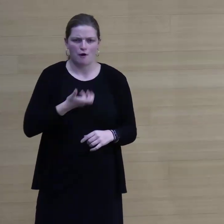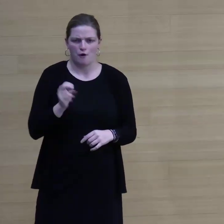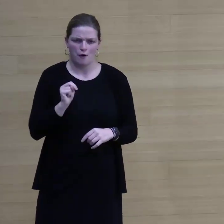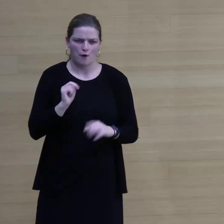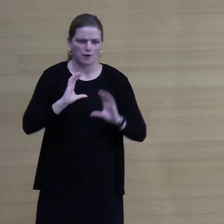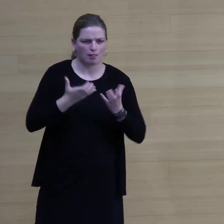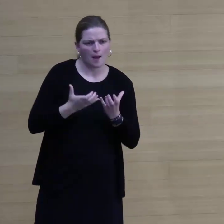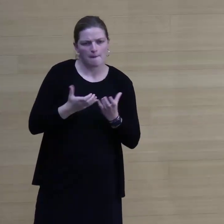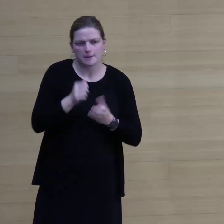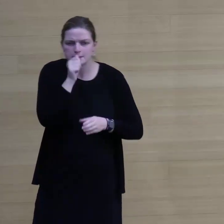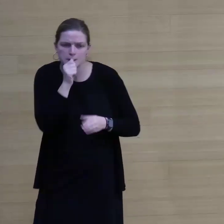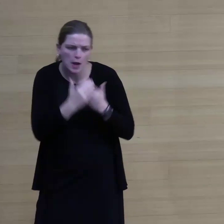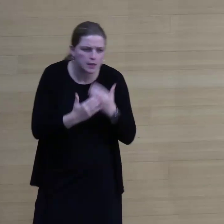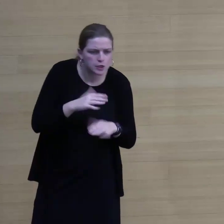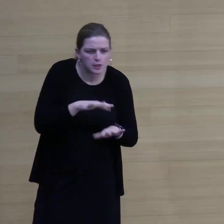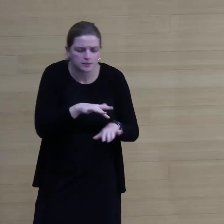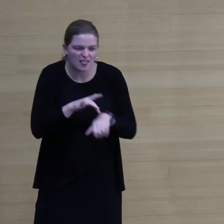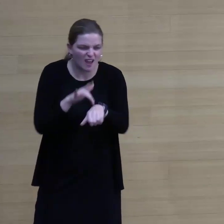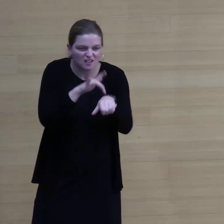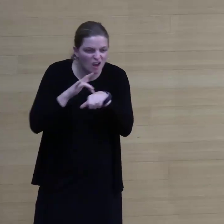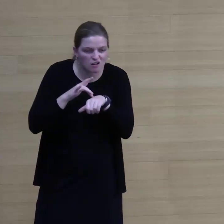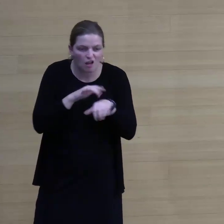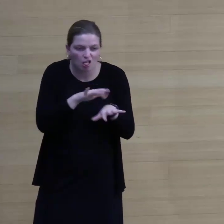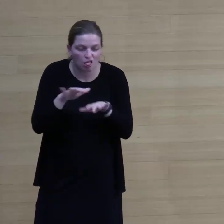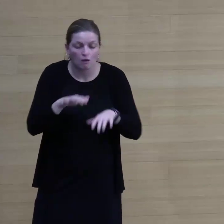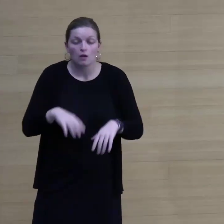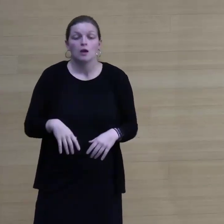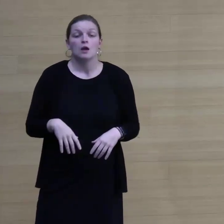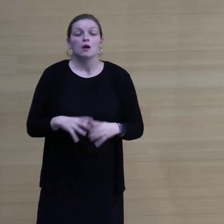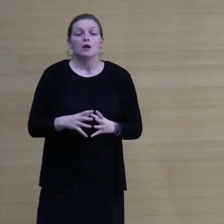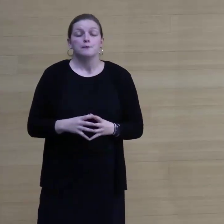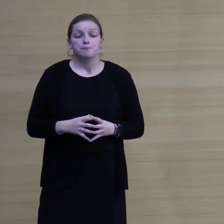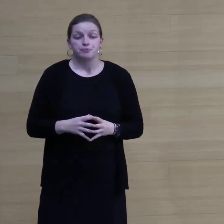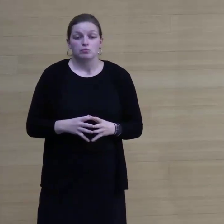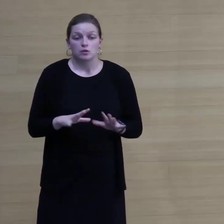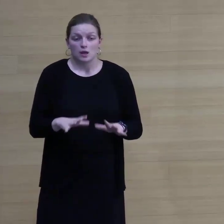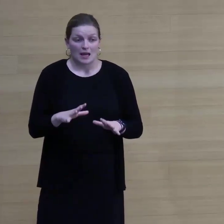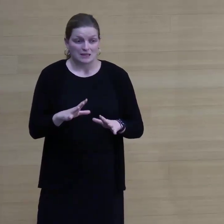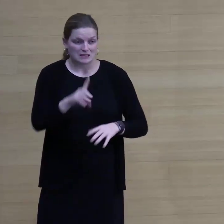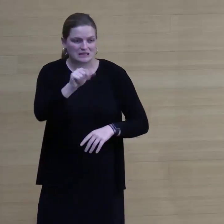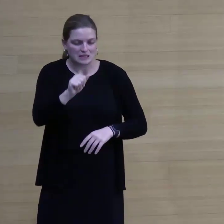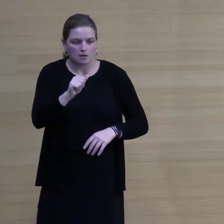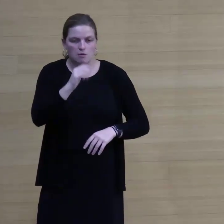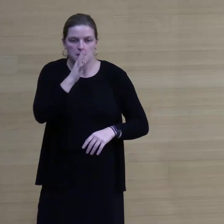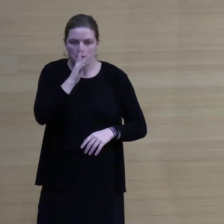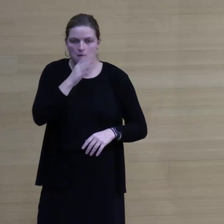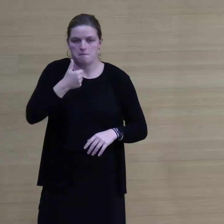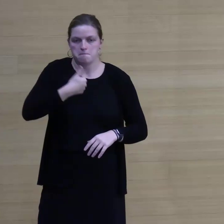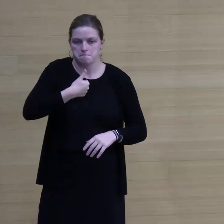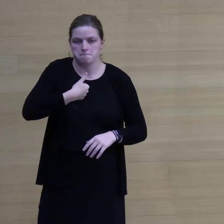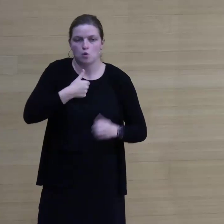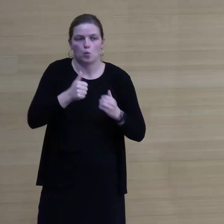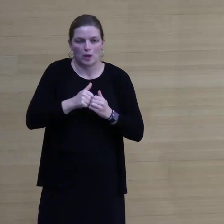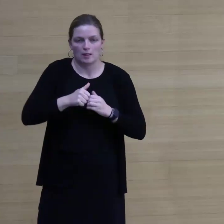secret handshakes and like tactile decoder rings. As a disabled mom of a kid